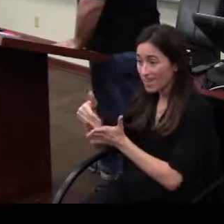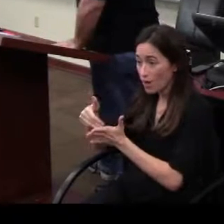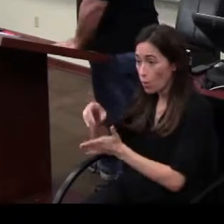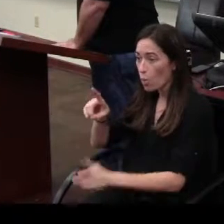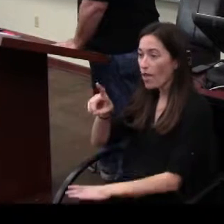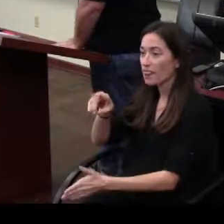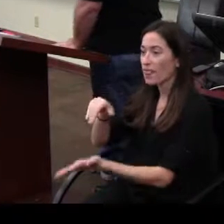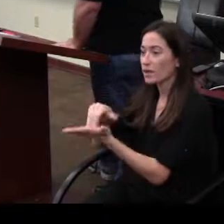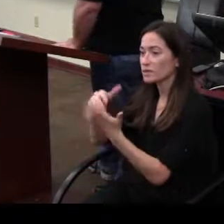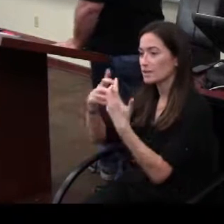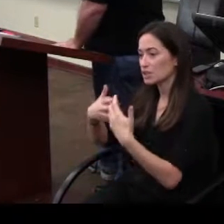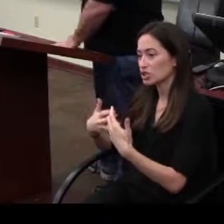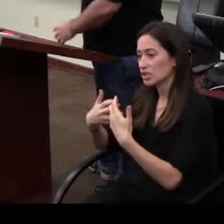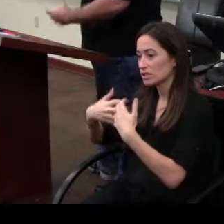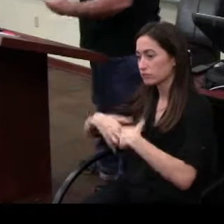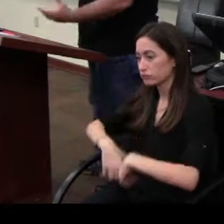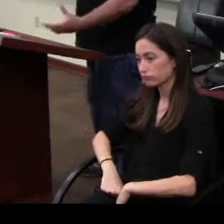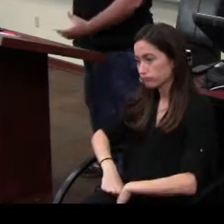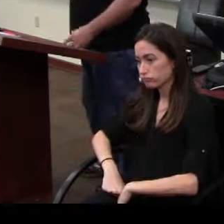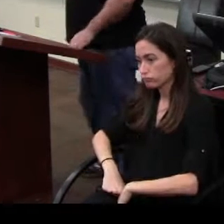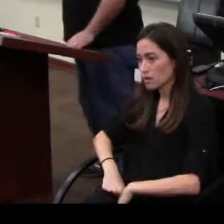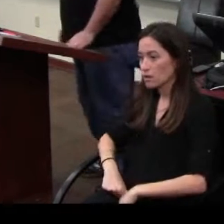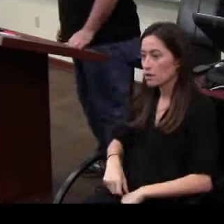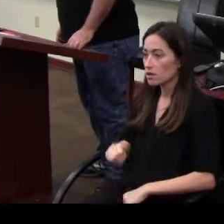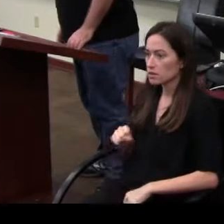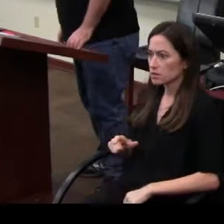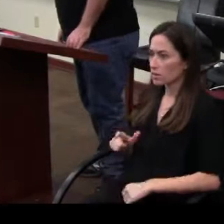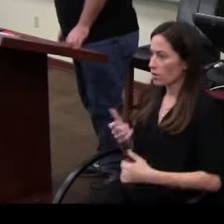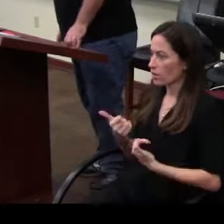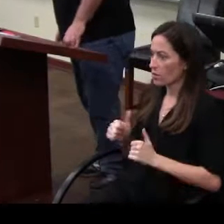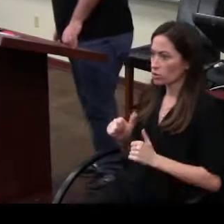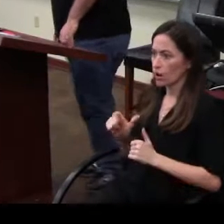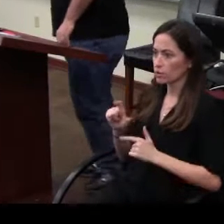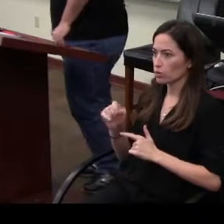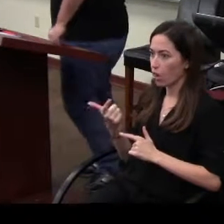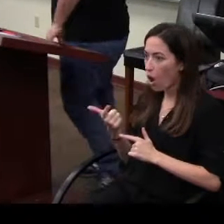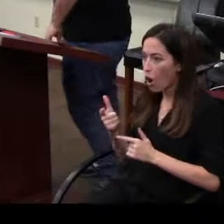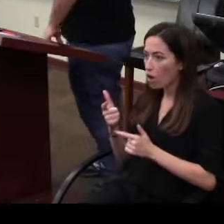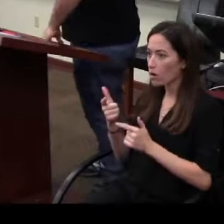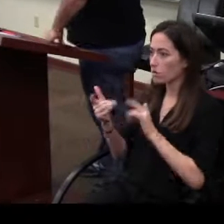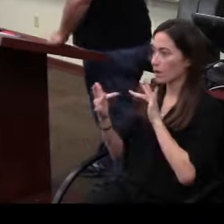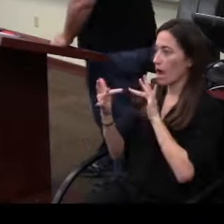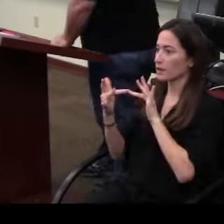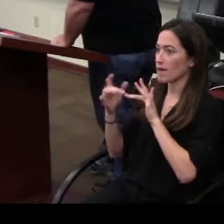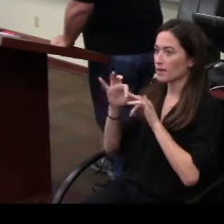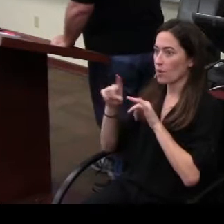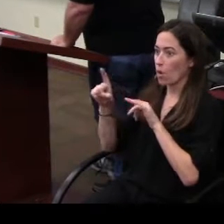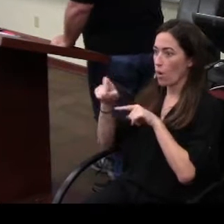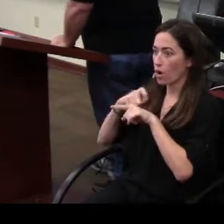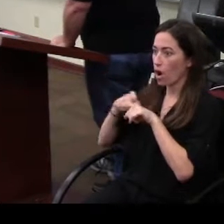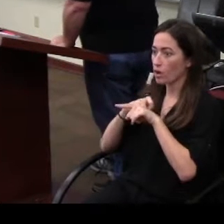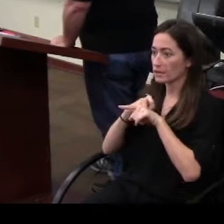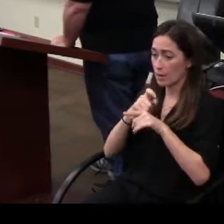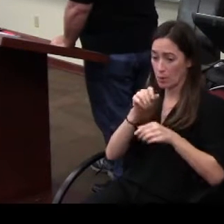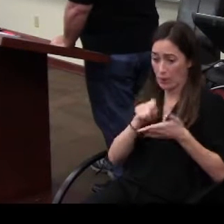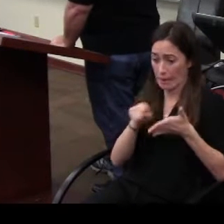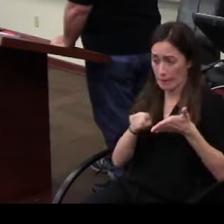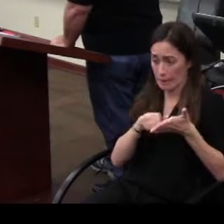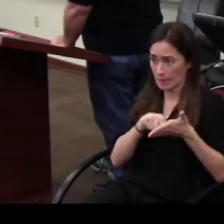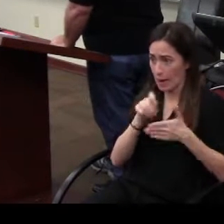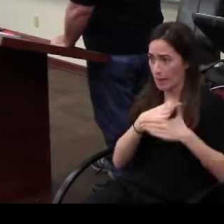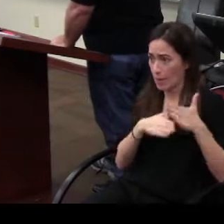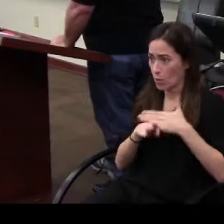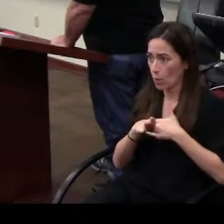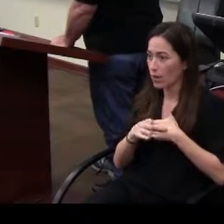Thousand machines were down. So they were logging contacts to 911 manually. And I love this quote by